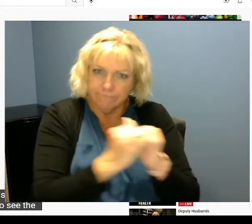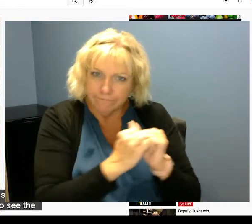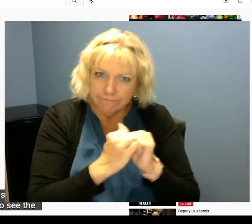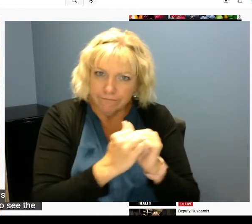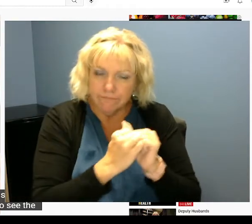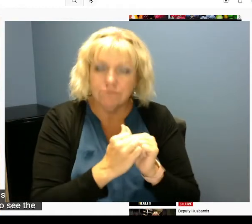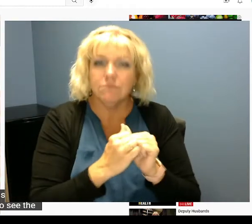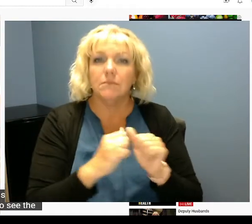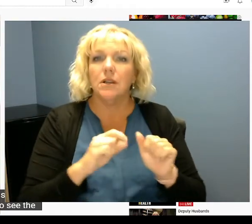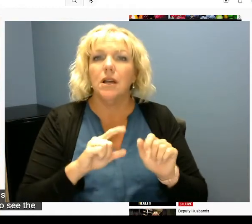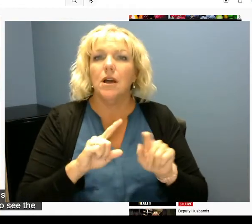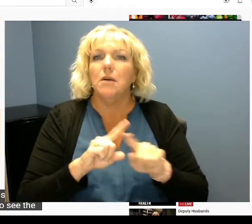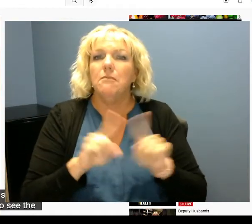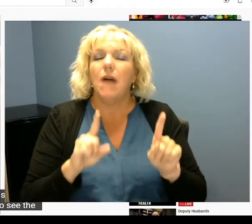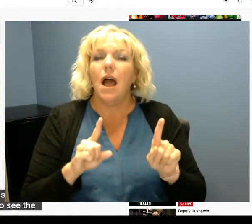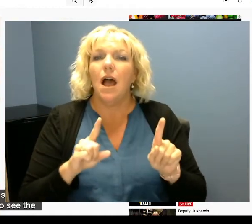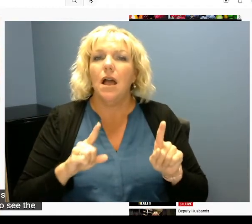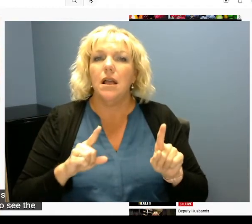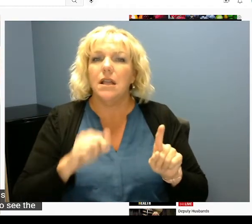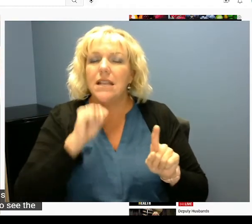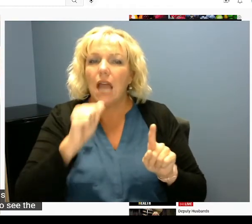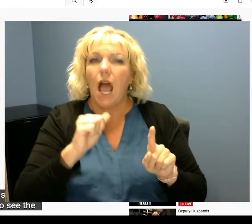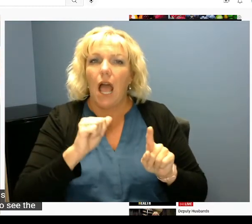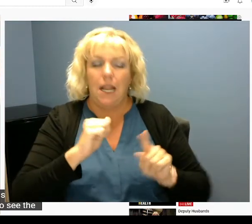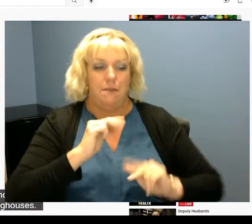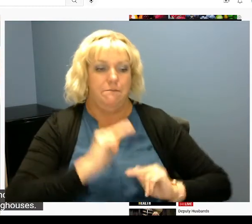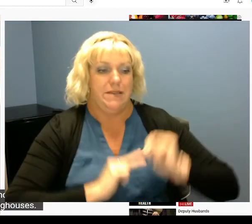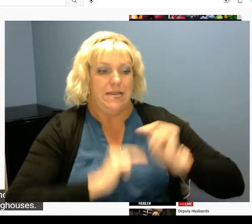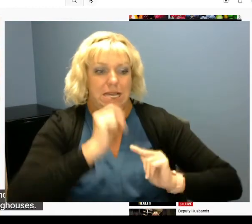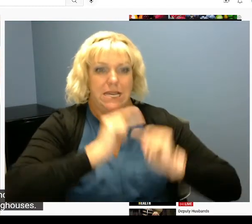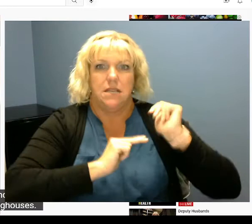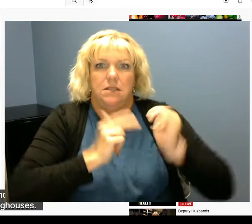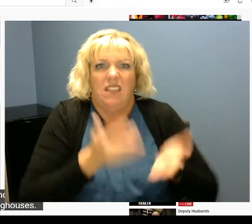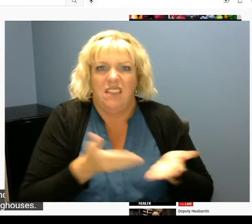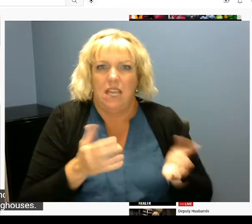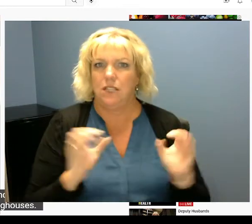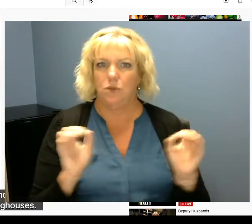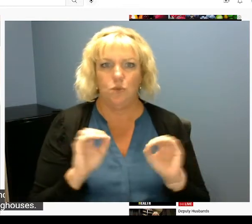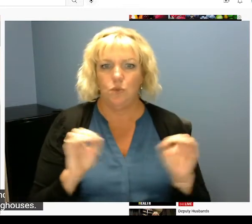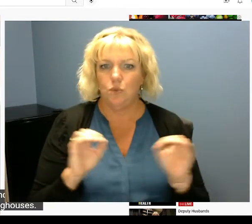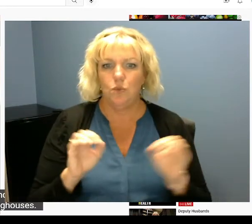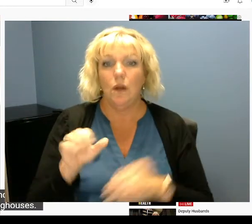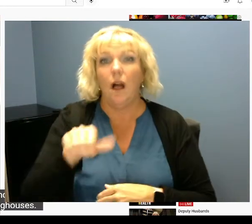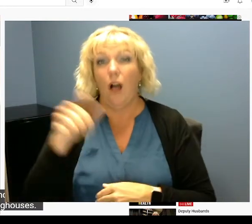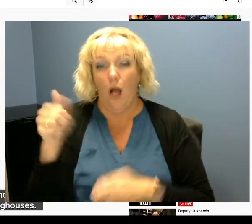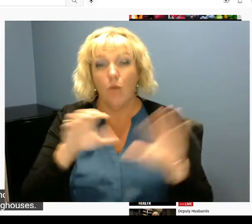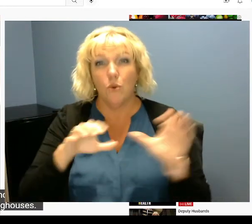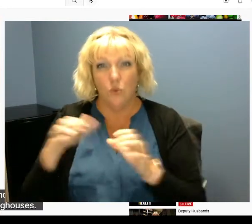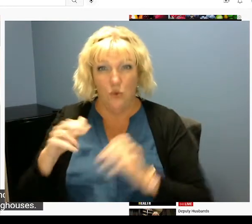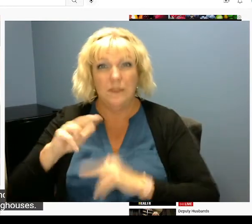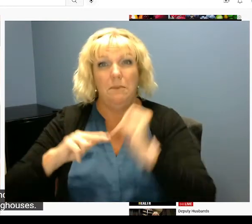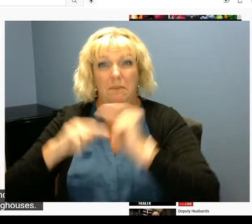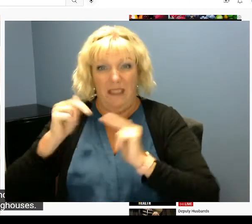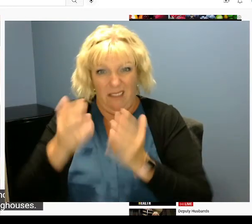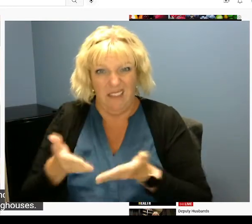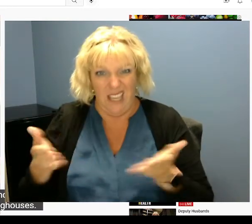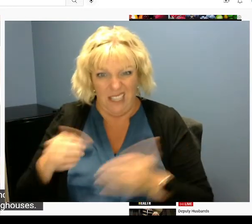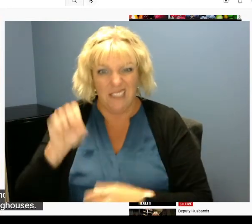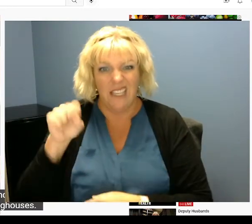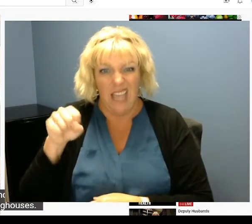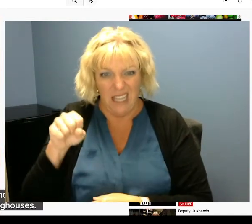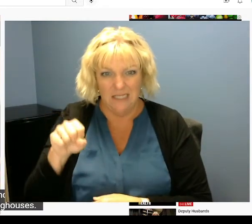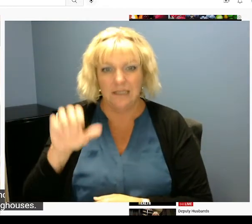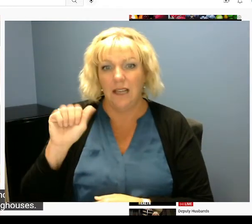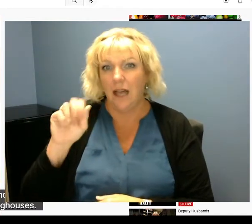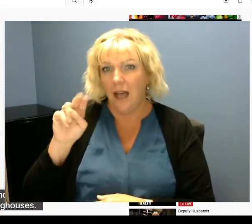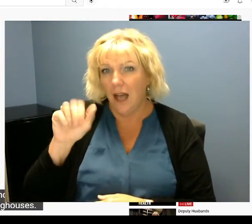didn't have settled structures in the way that we're going to see the Anasazi with Chaco Canyon, or the mound builders in